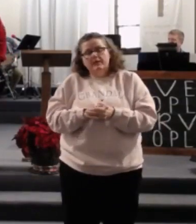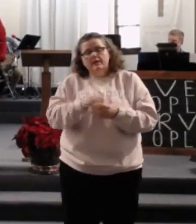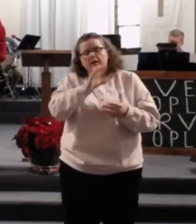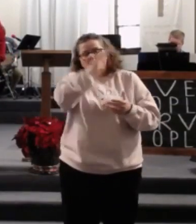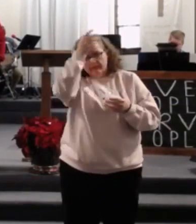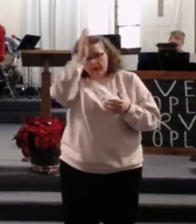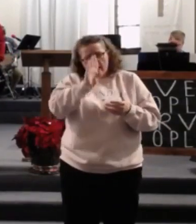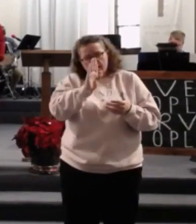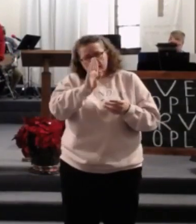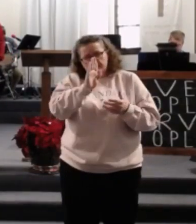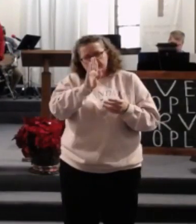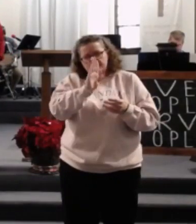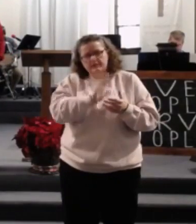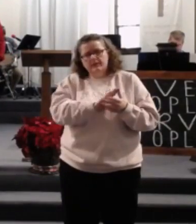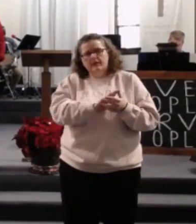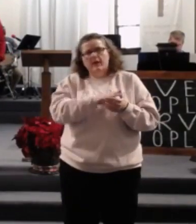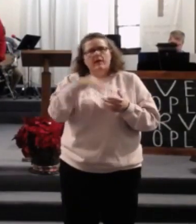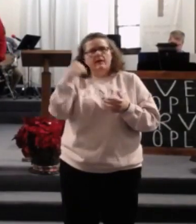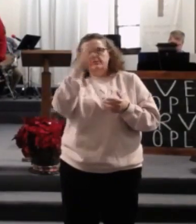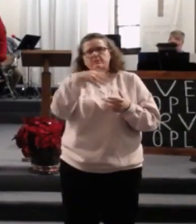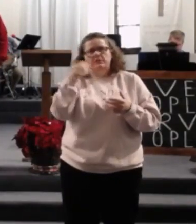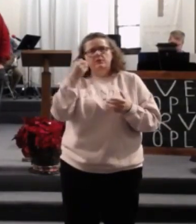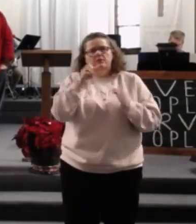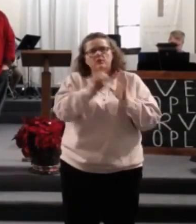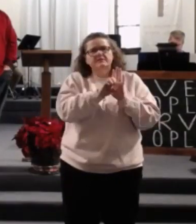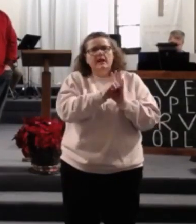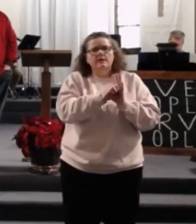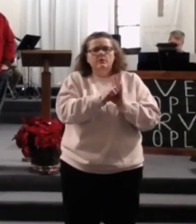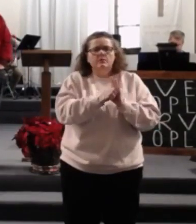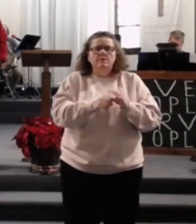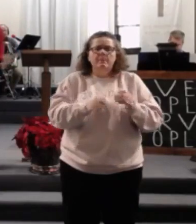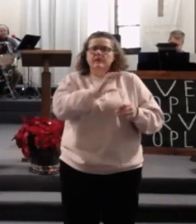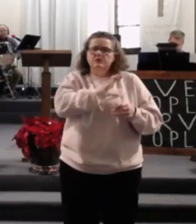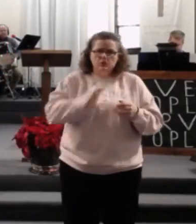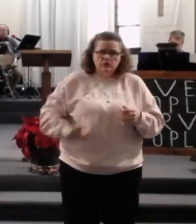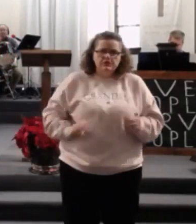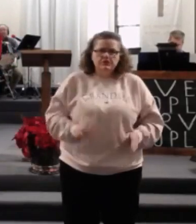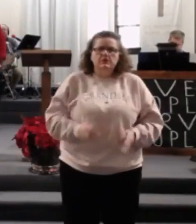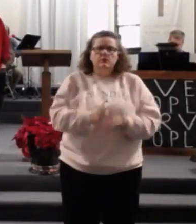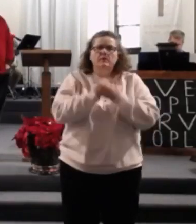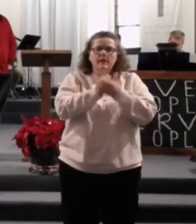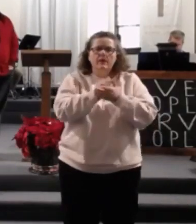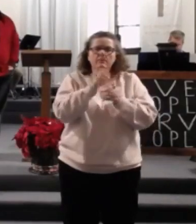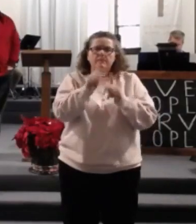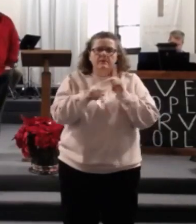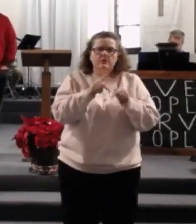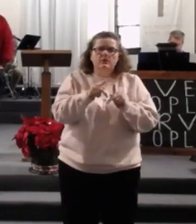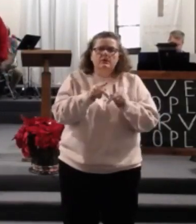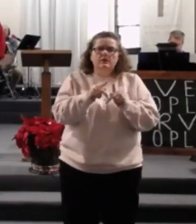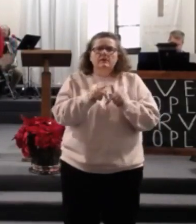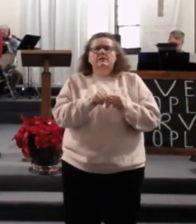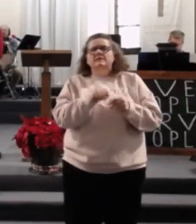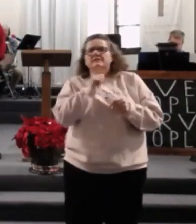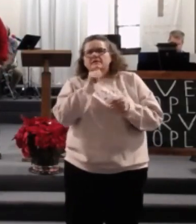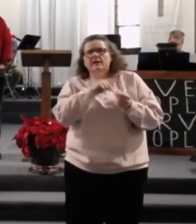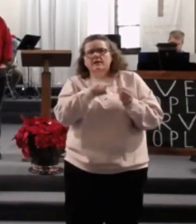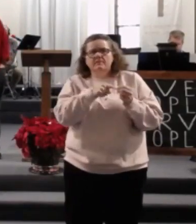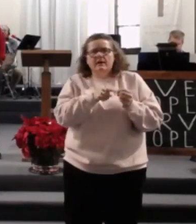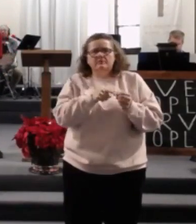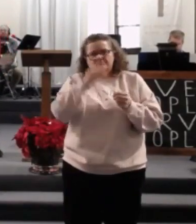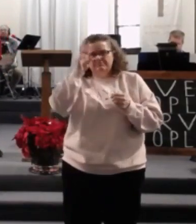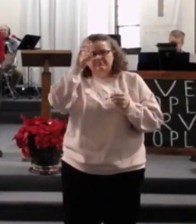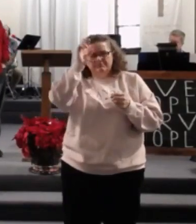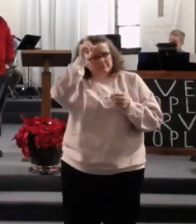Guys, man, that's a beautiful example for us because that's what we do. That's what we should be doing, right?